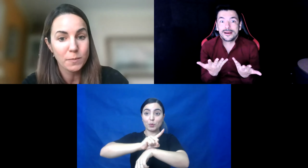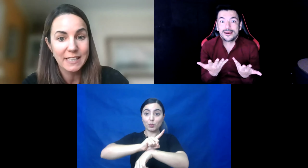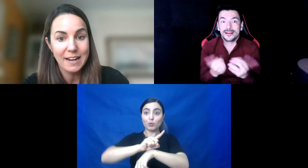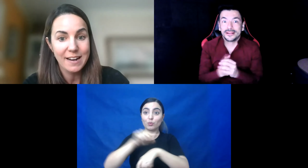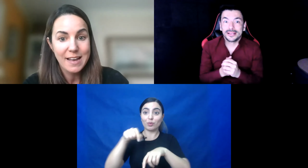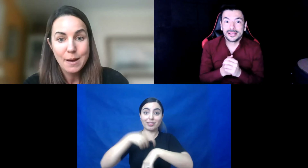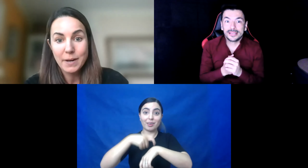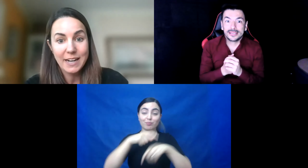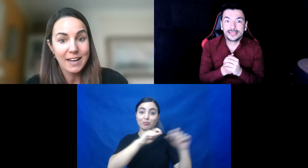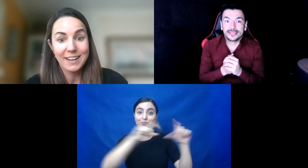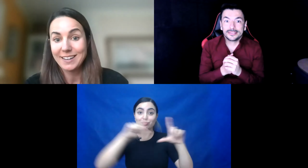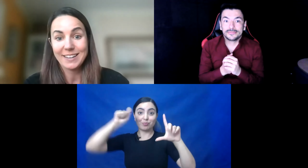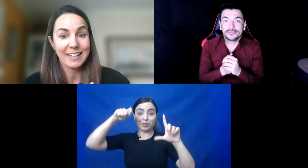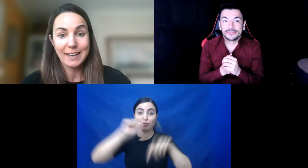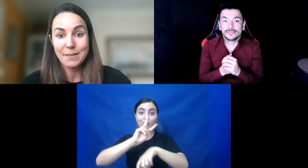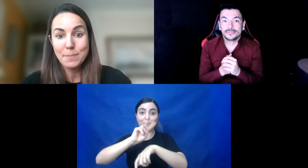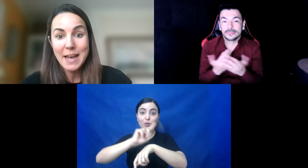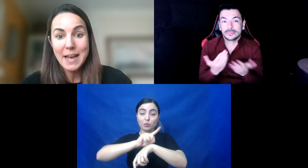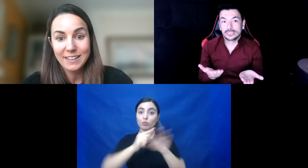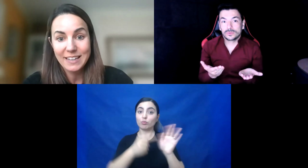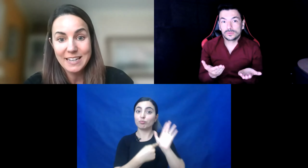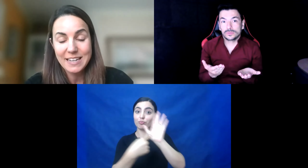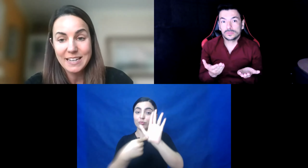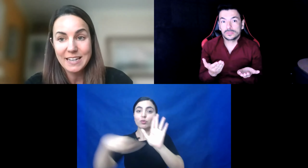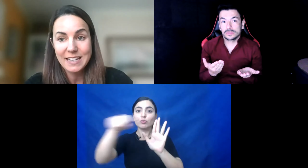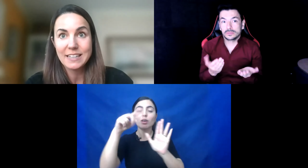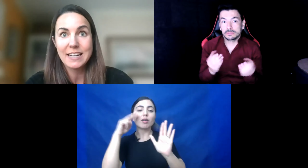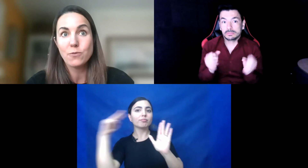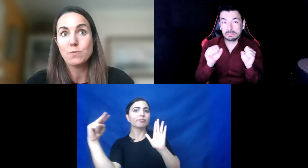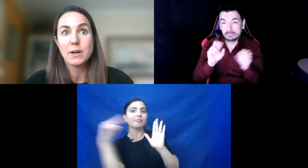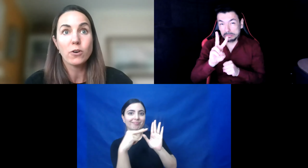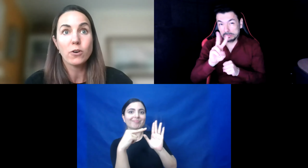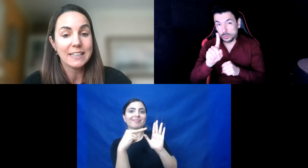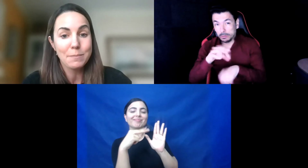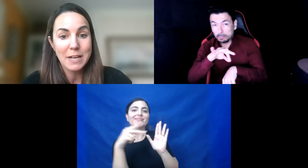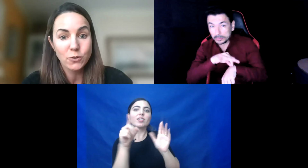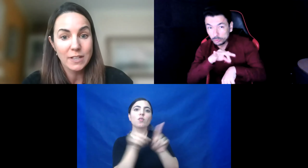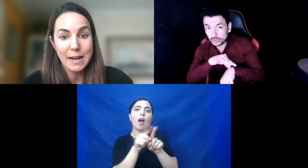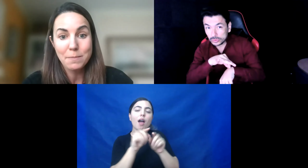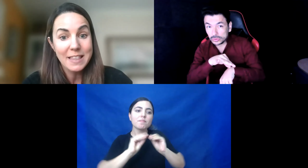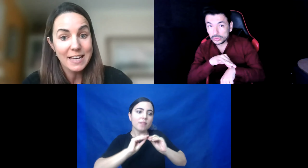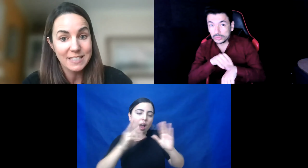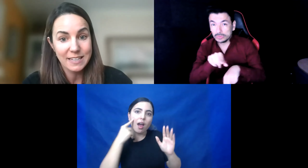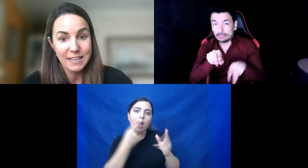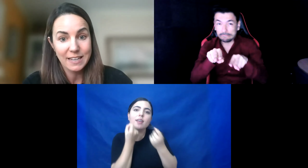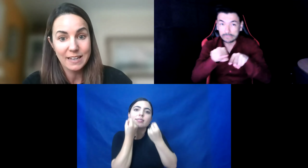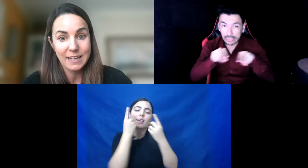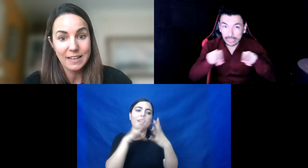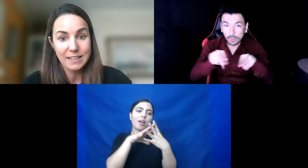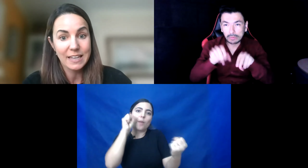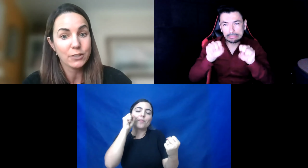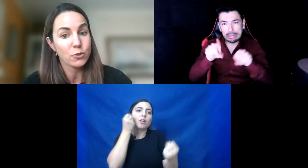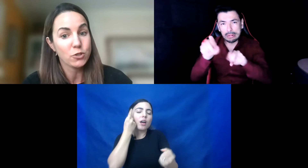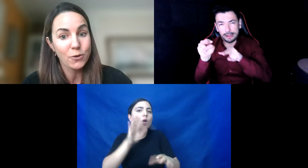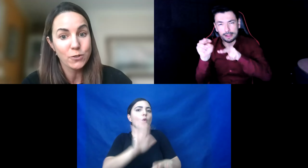ask you to spend the next 21 minutes, which is the length, the duration of the documentary,